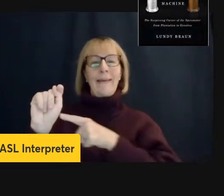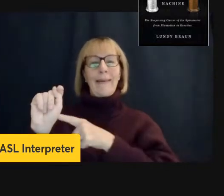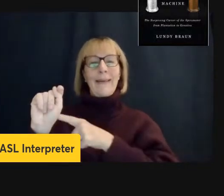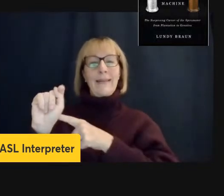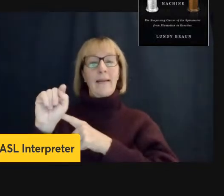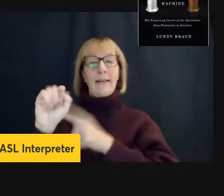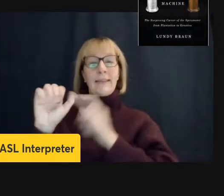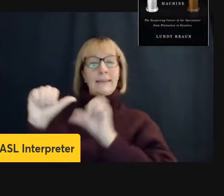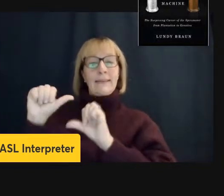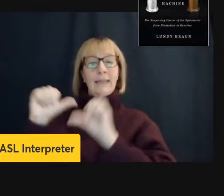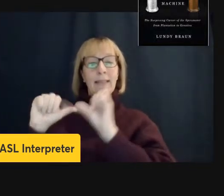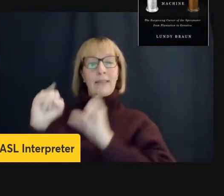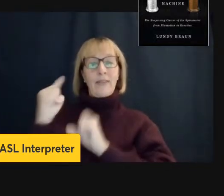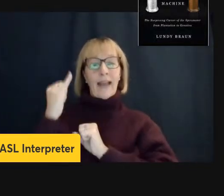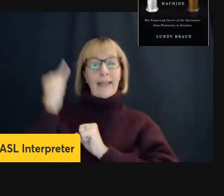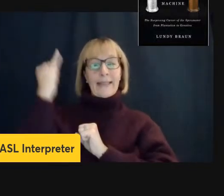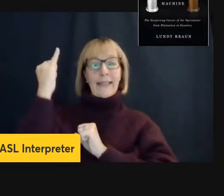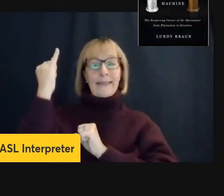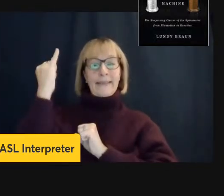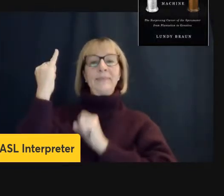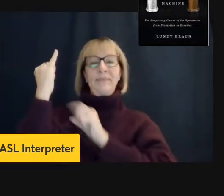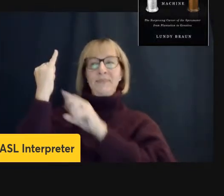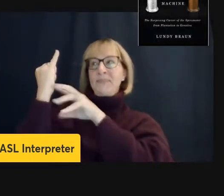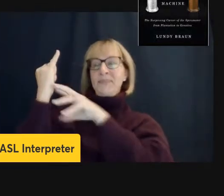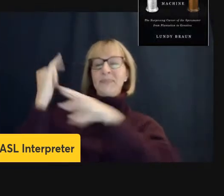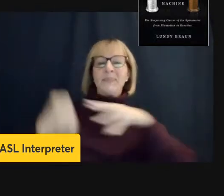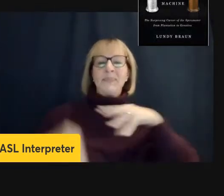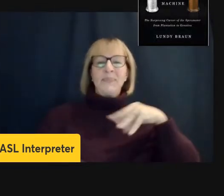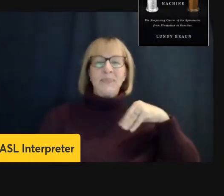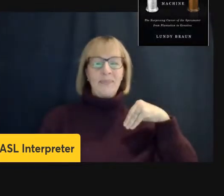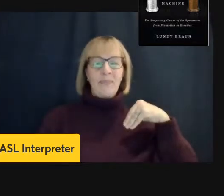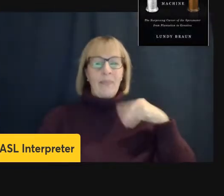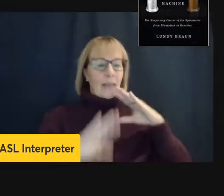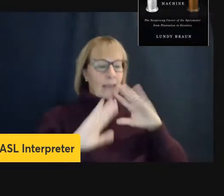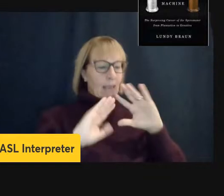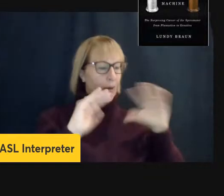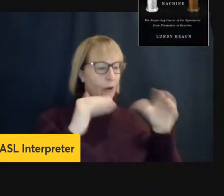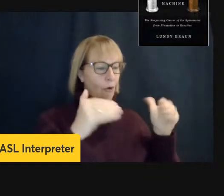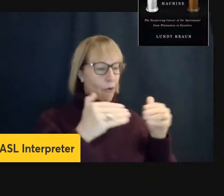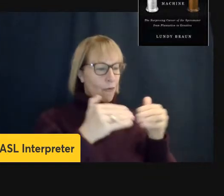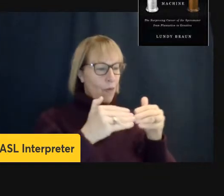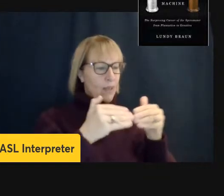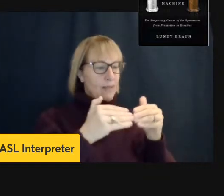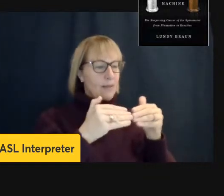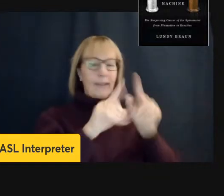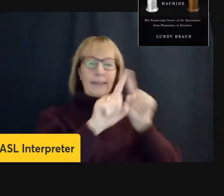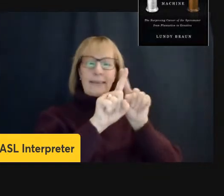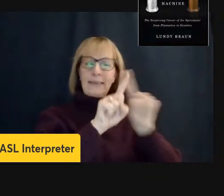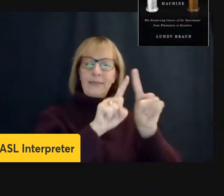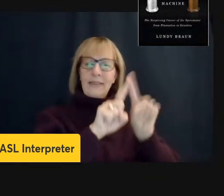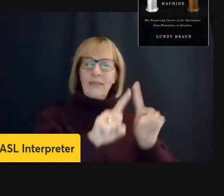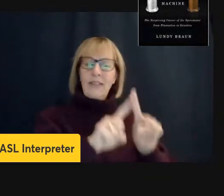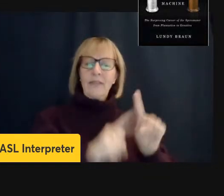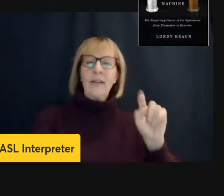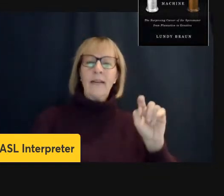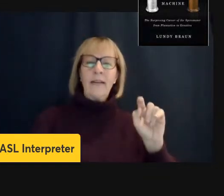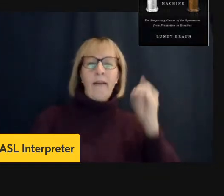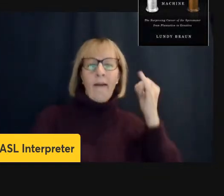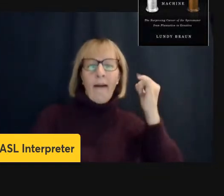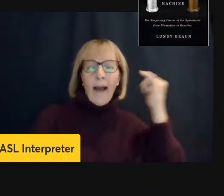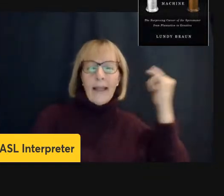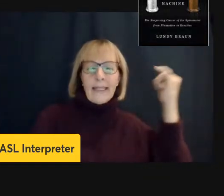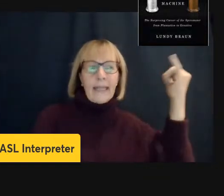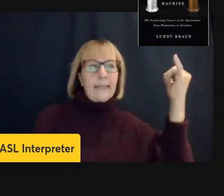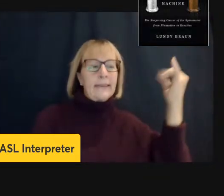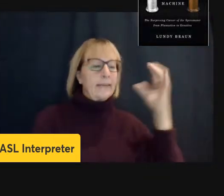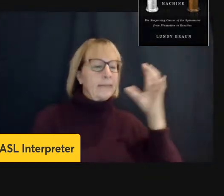and as a staunch abolitionist, he focused on the ideologies and argued that